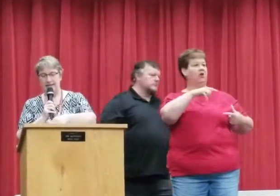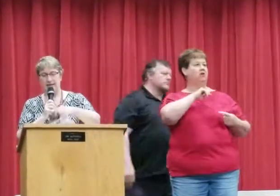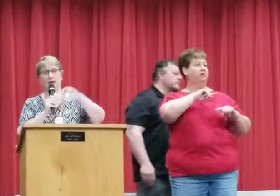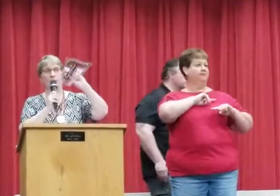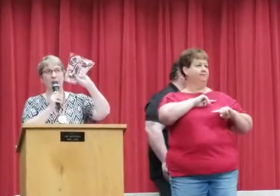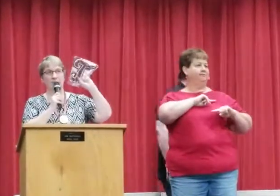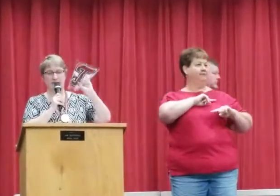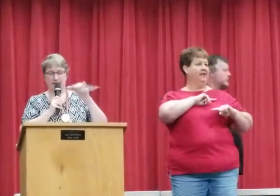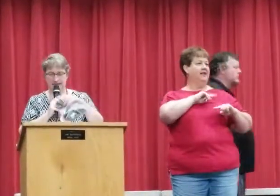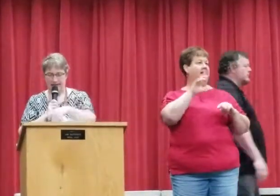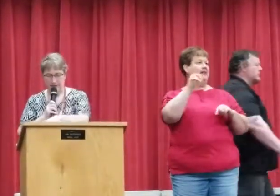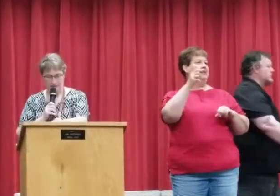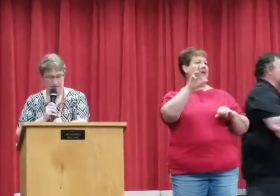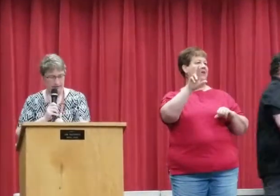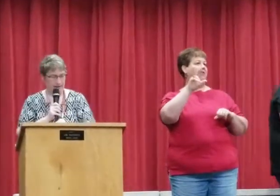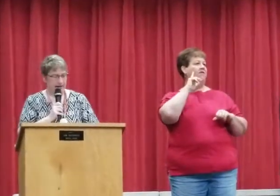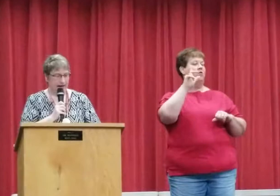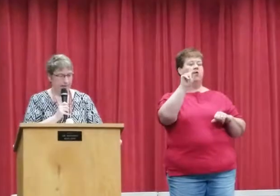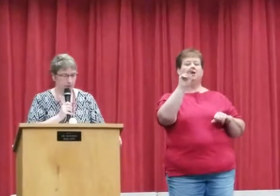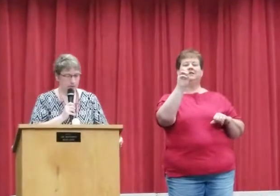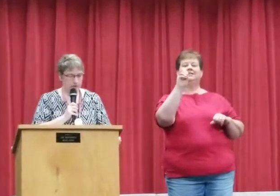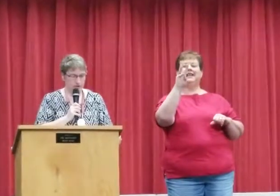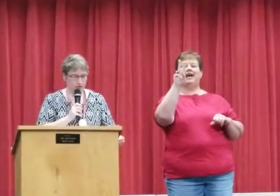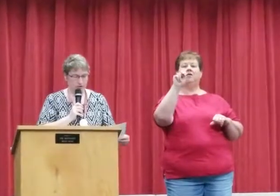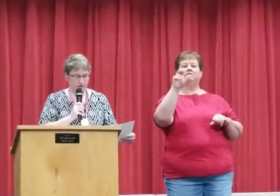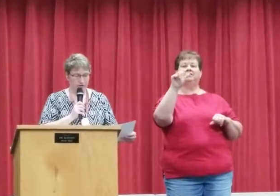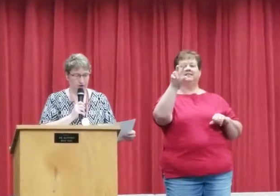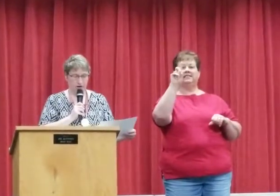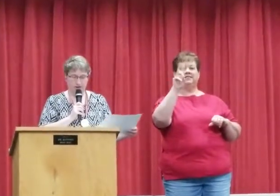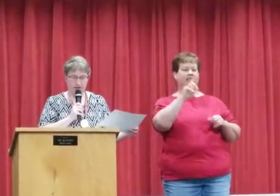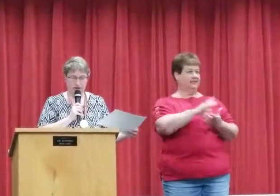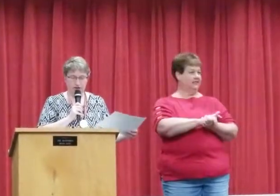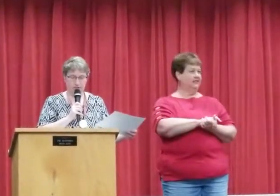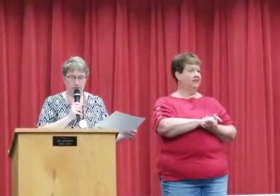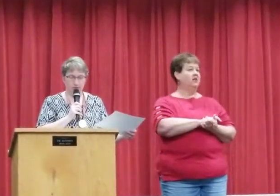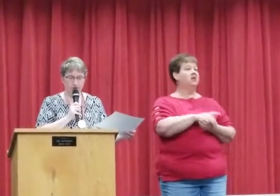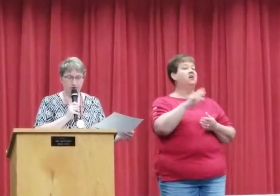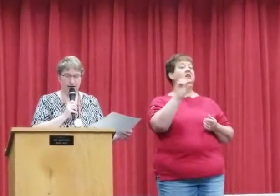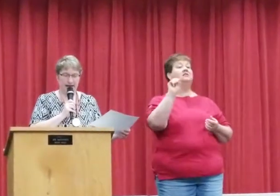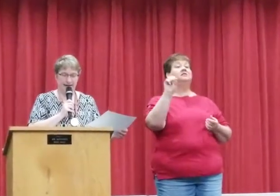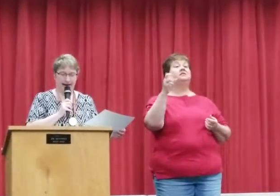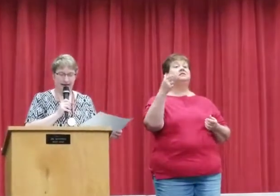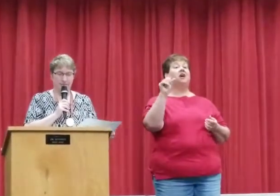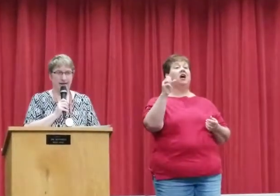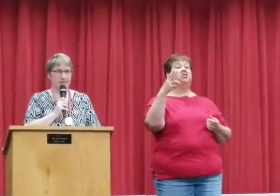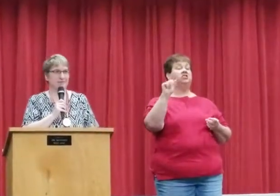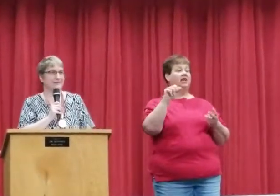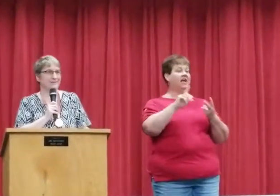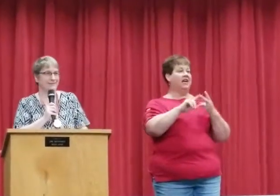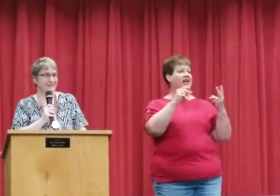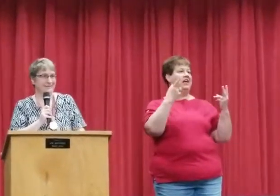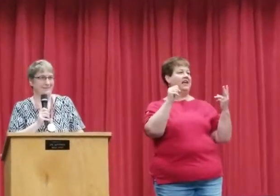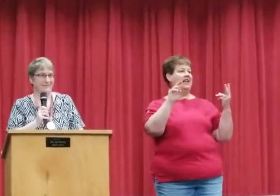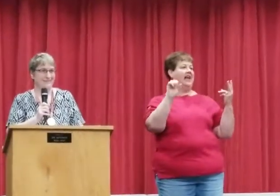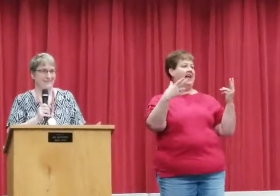T representing Townsend. And those two students are Sasha Mosier and Hannah Bell.